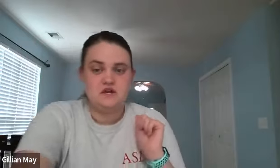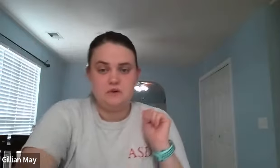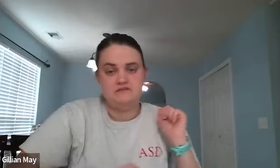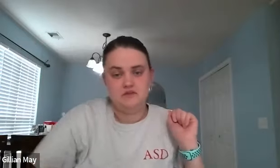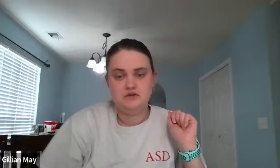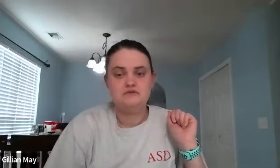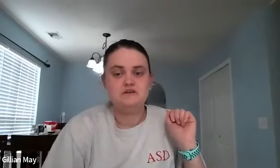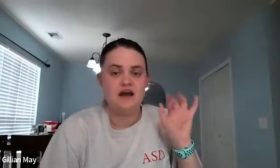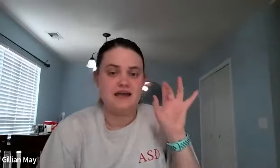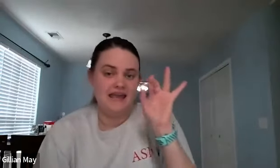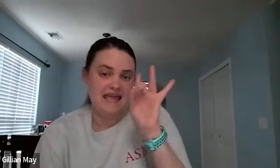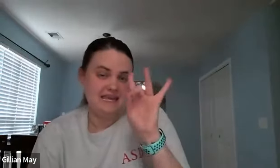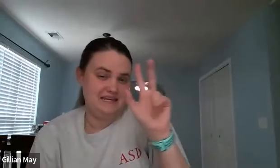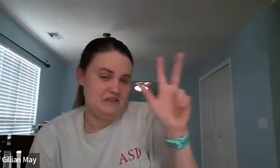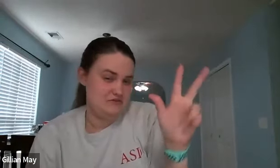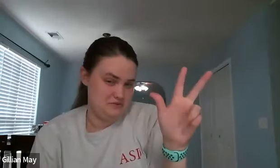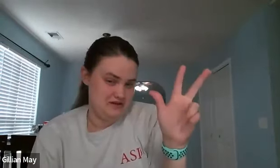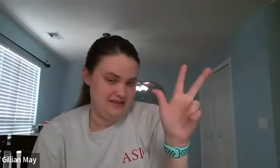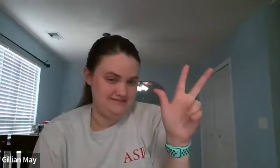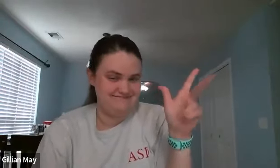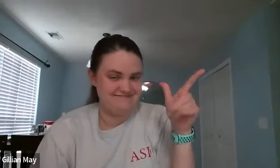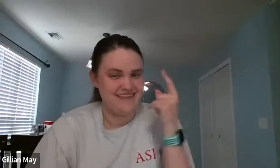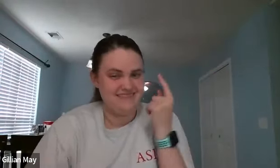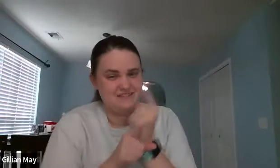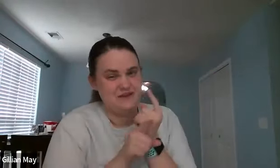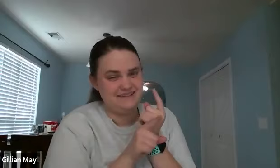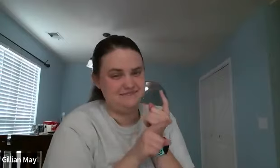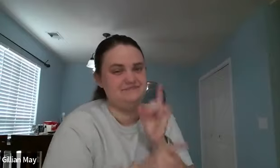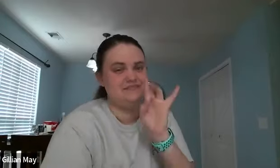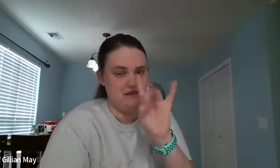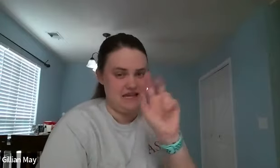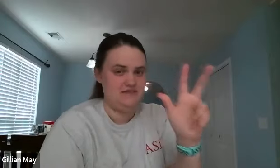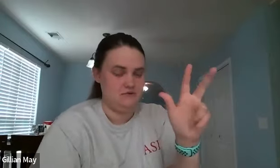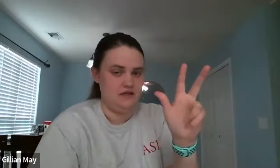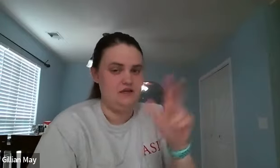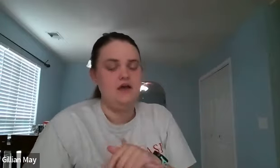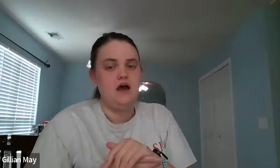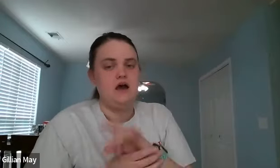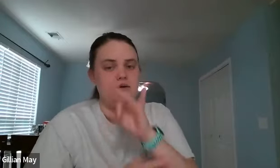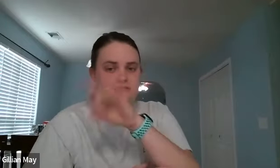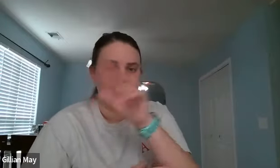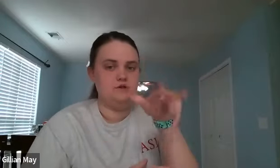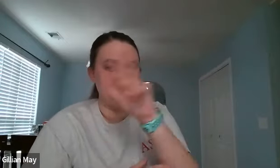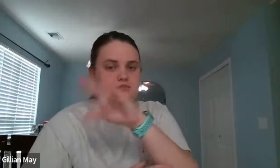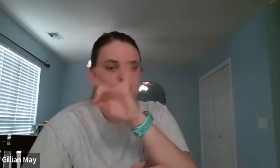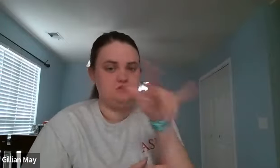So if you got 83, that's right. So 83. Most people, they'll do it